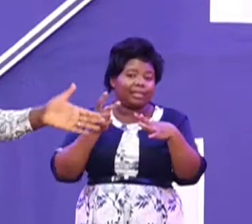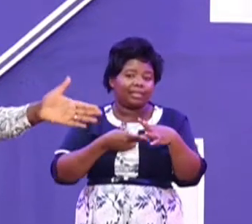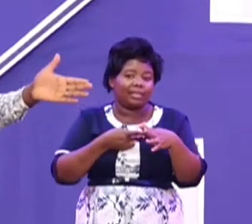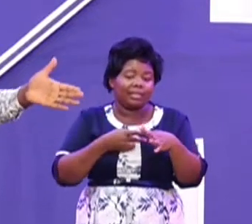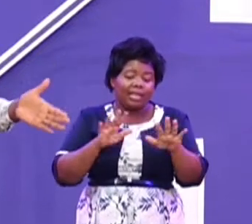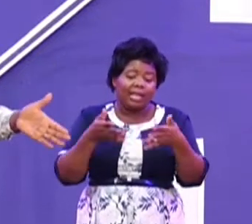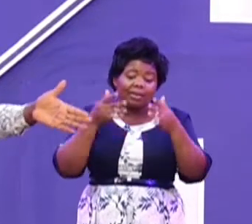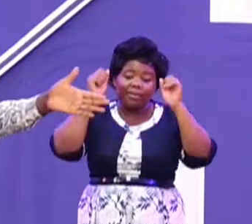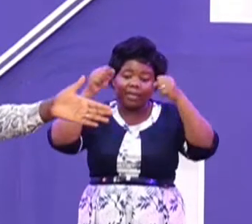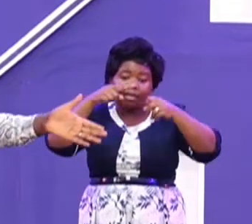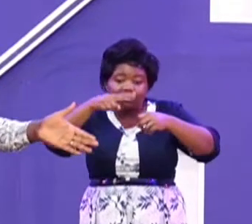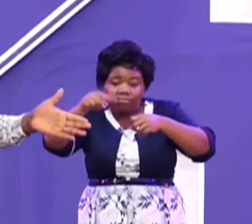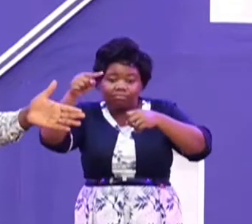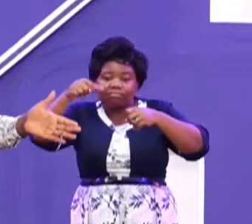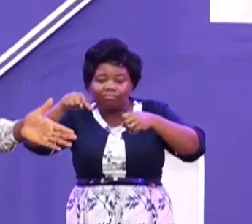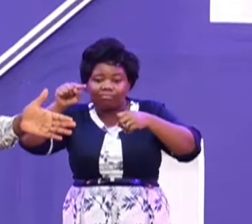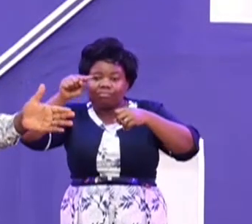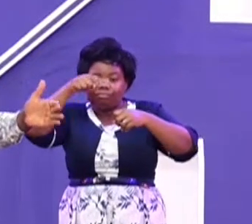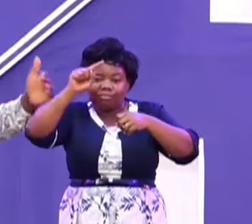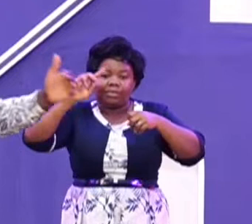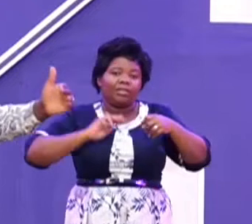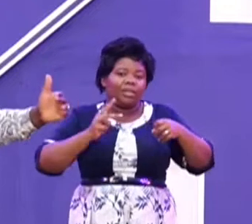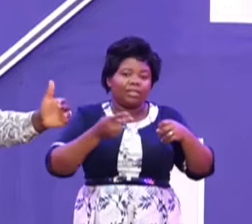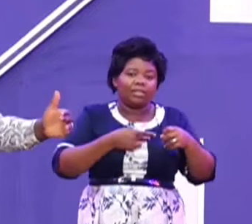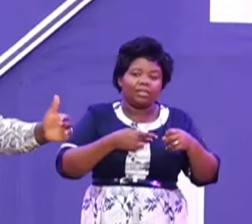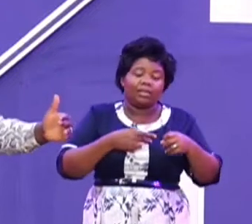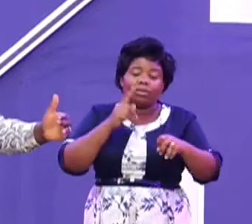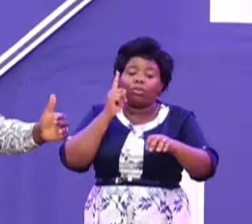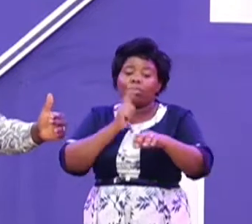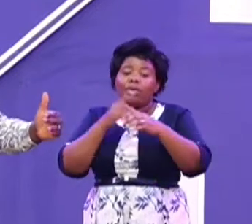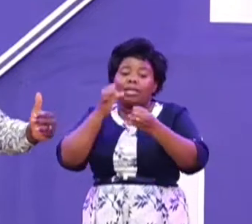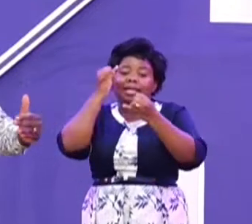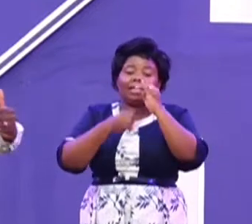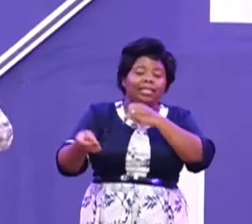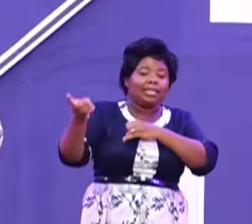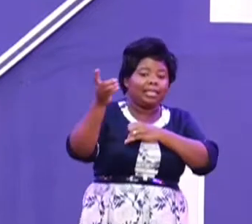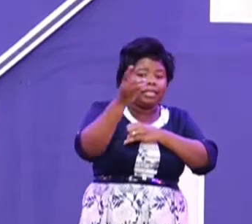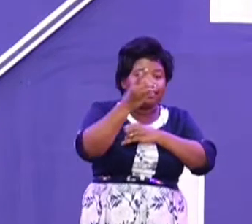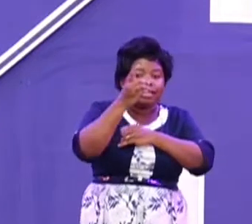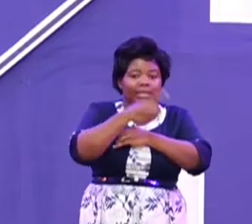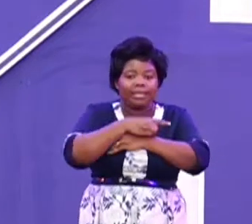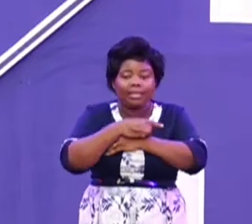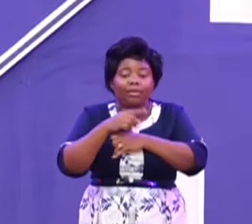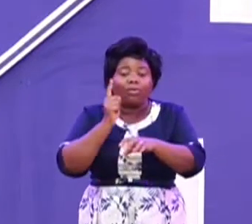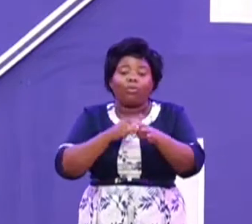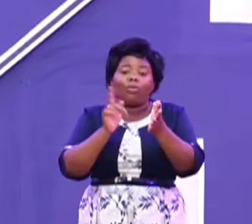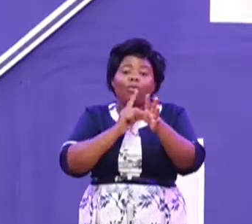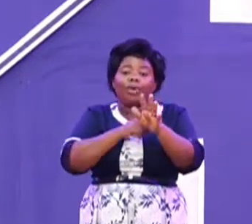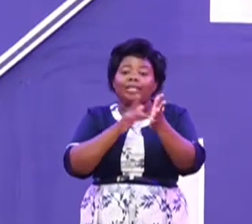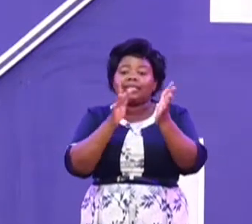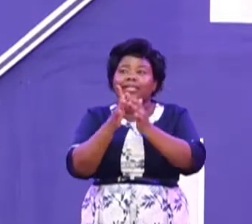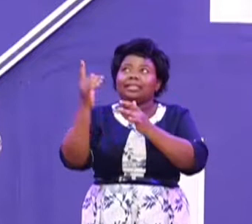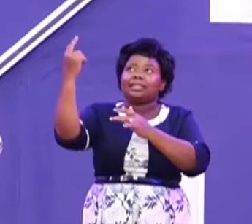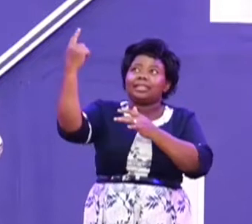will mark us. Engeri jyotu markinga mu. At the end of the day. Olunaku ngaluwedde. When the Son of Man appears.